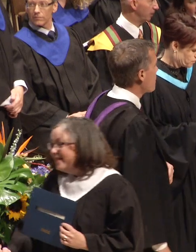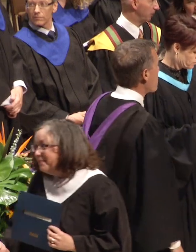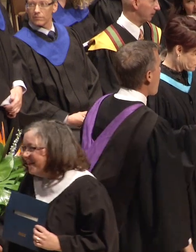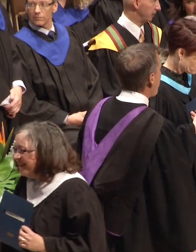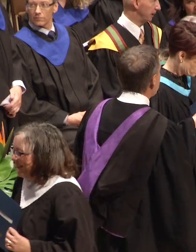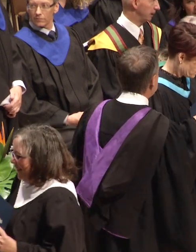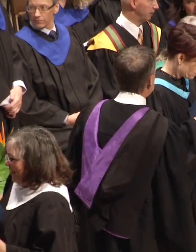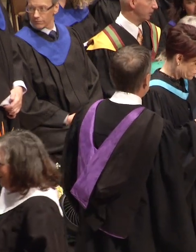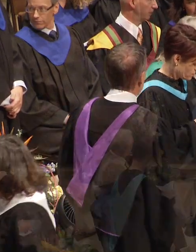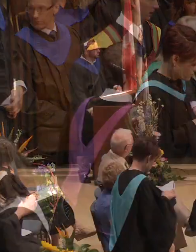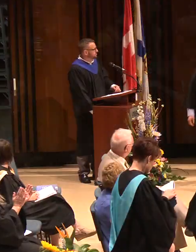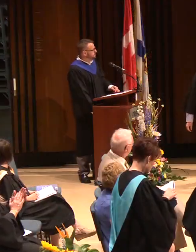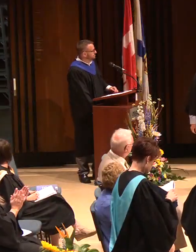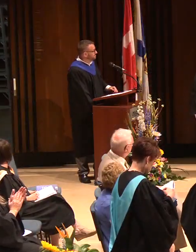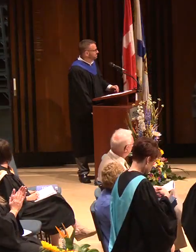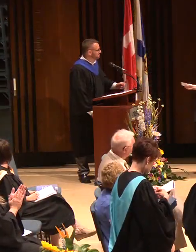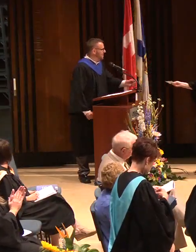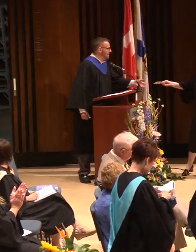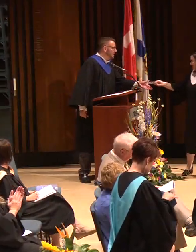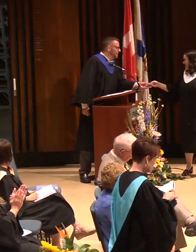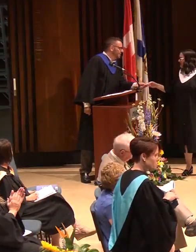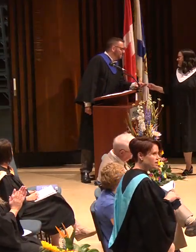Ki Young Lee.